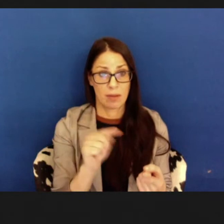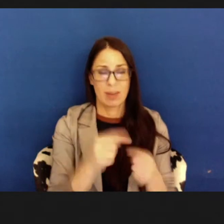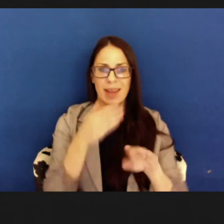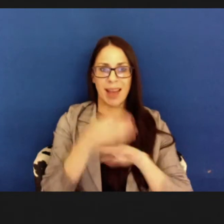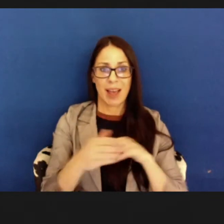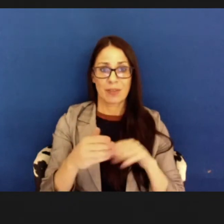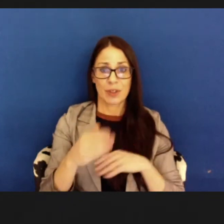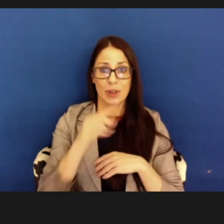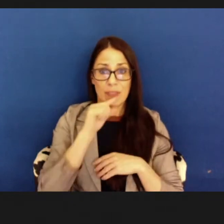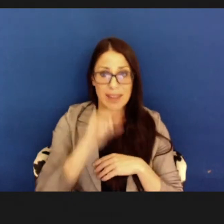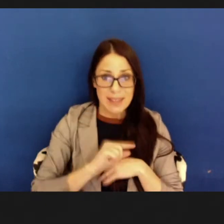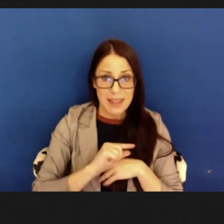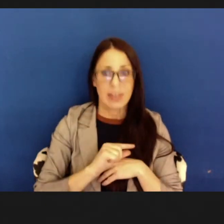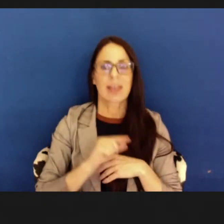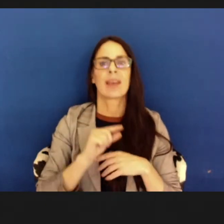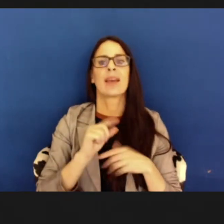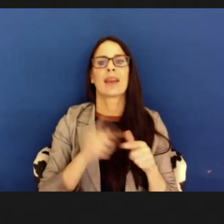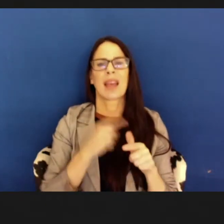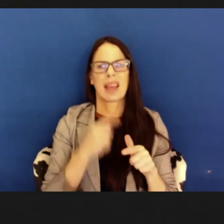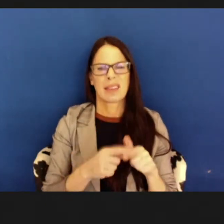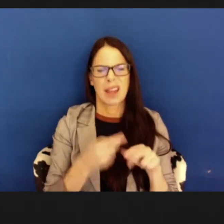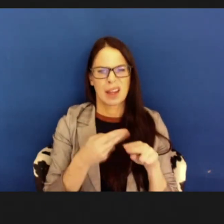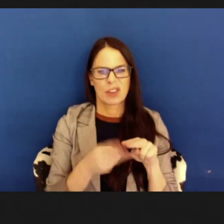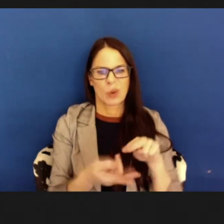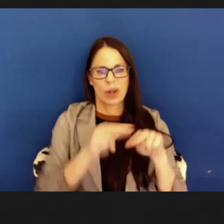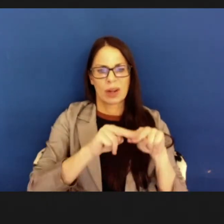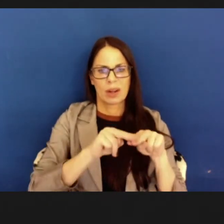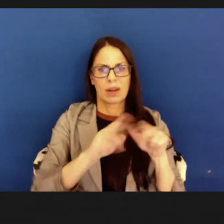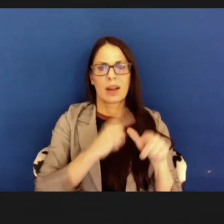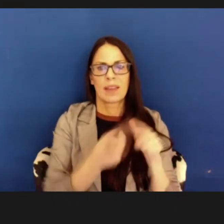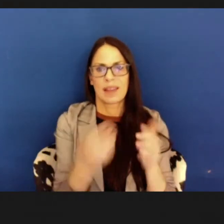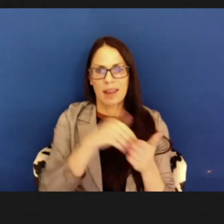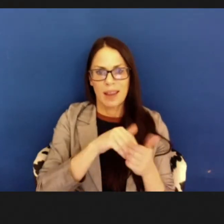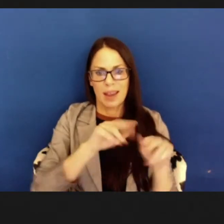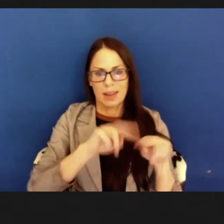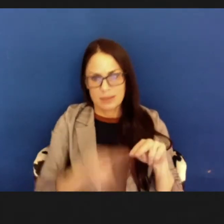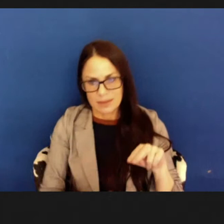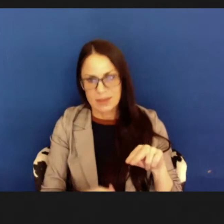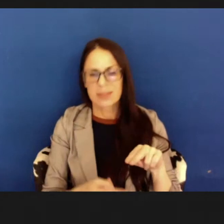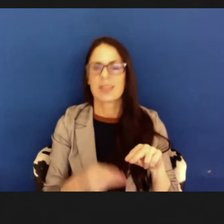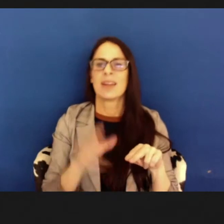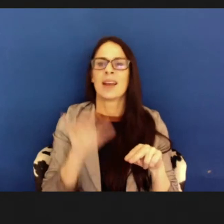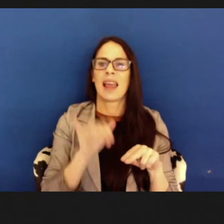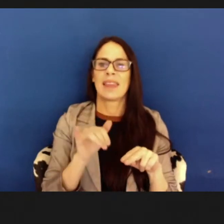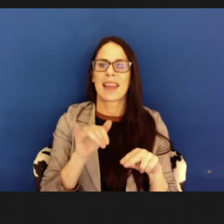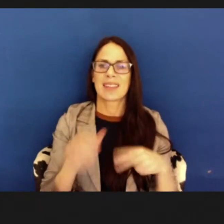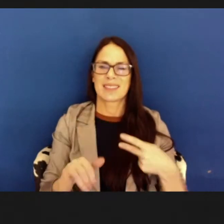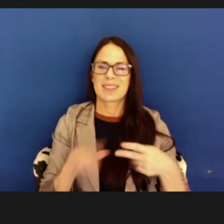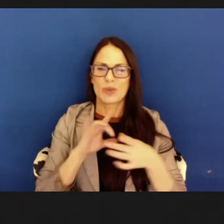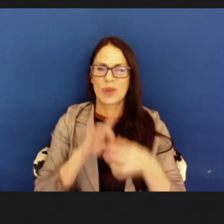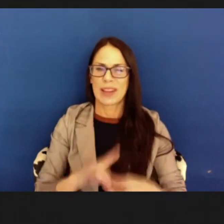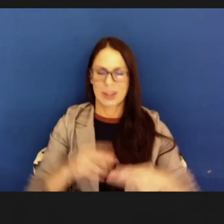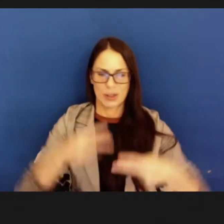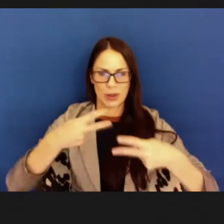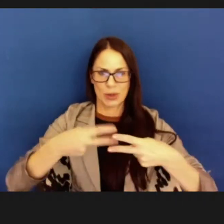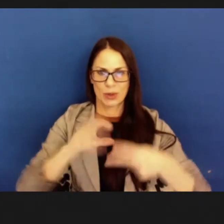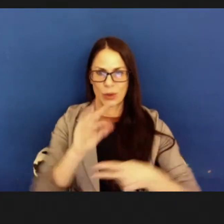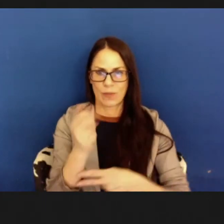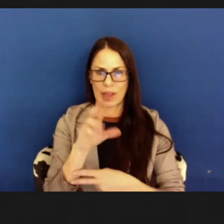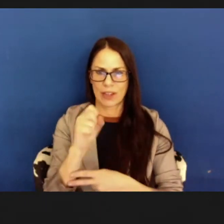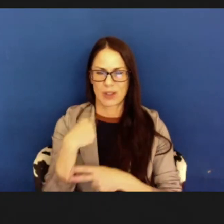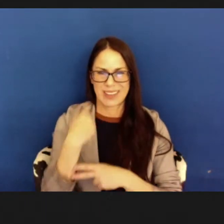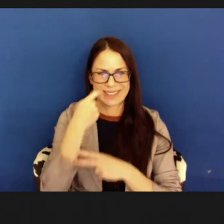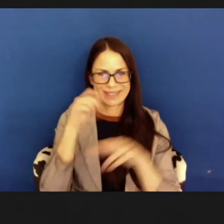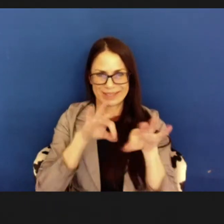Thanksgiving, followed by a short increase and now a decrease again. And I think it comes back to those two factors that I described.